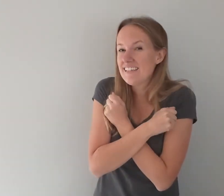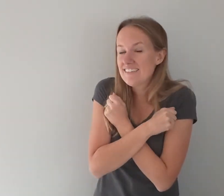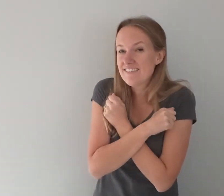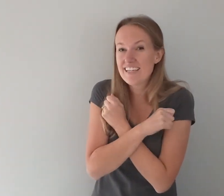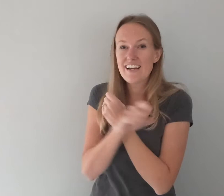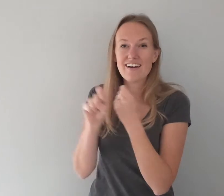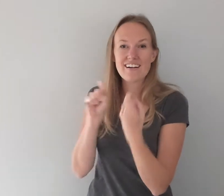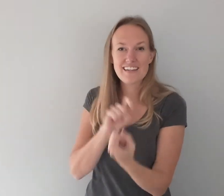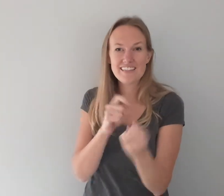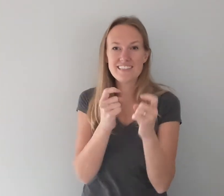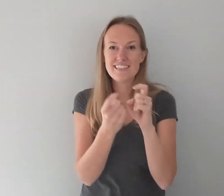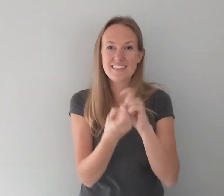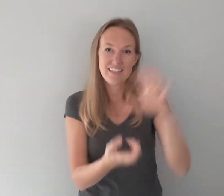love incarnate,